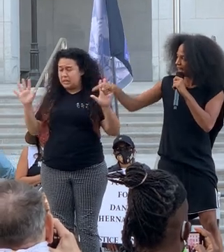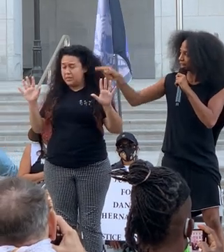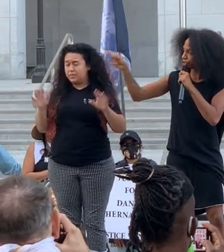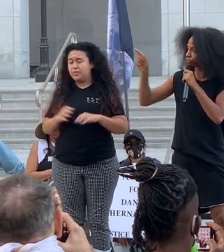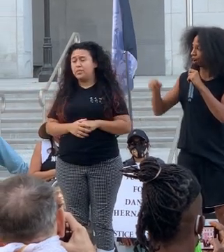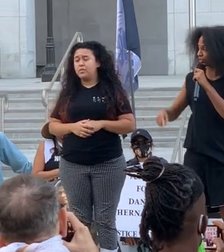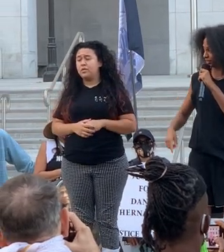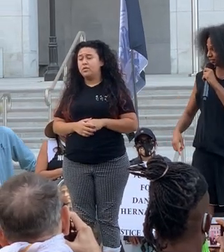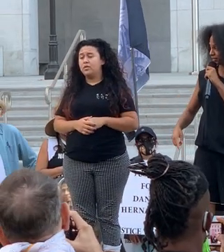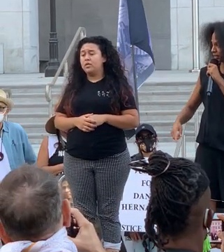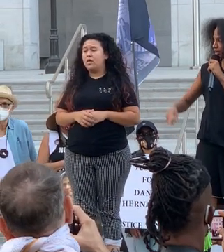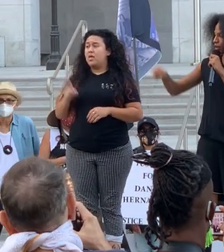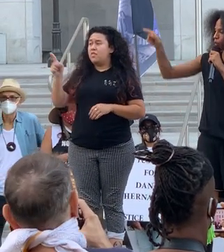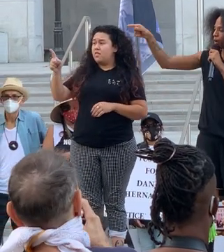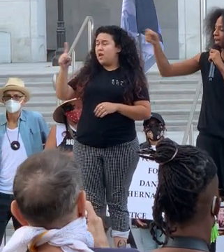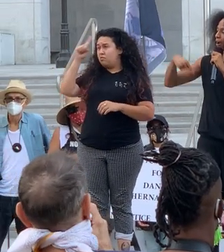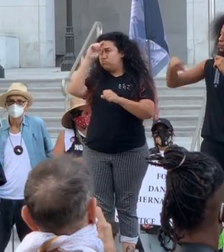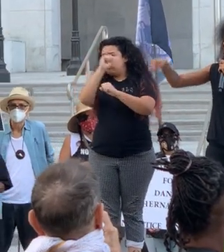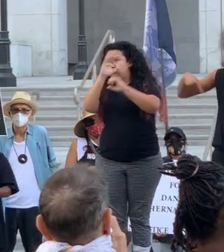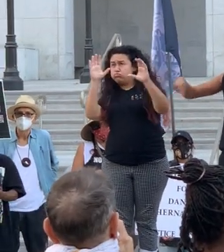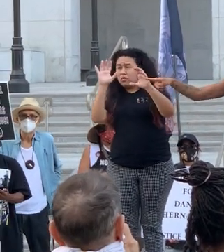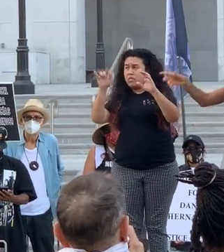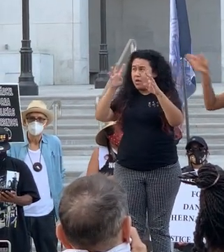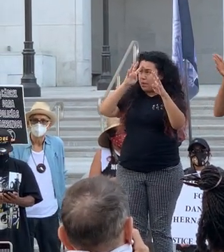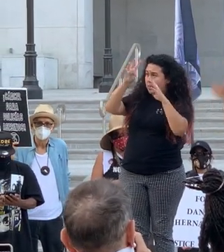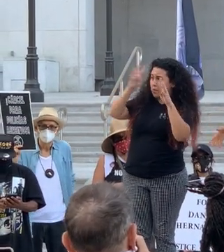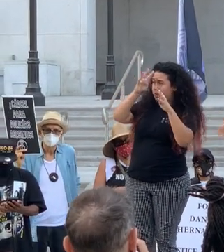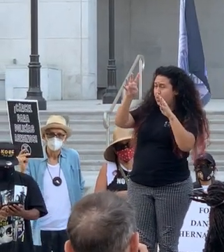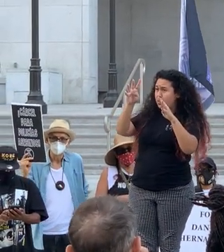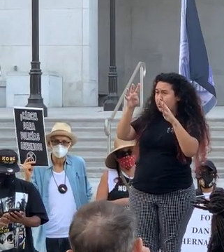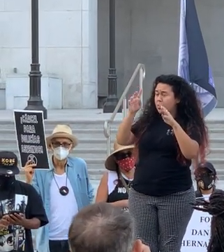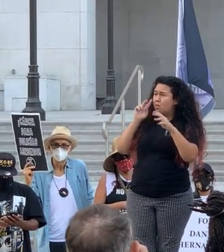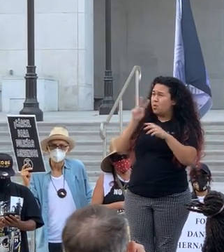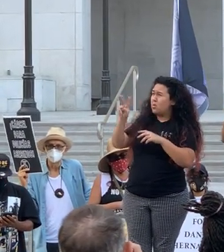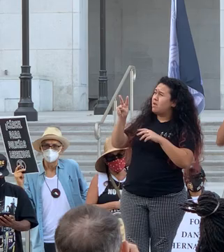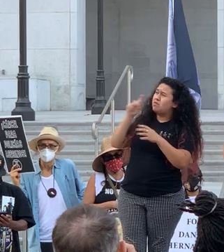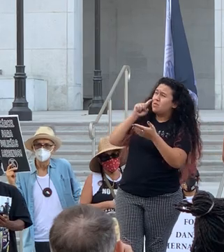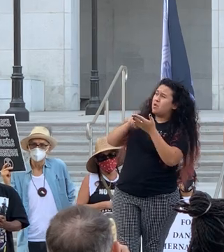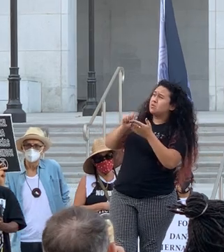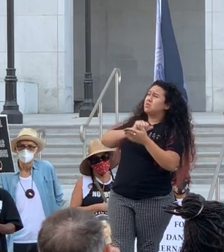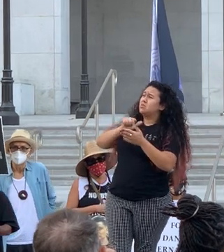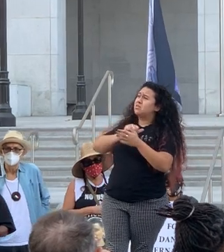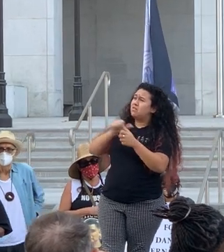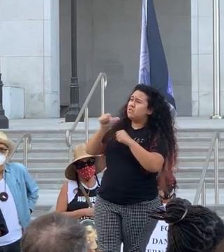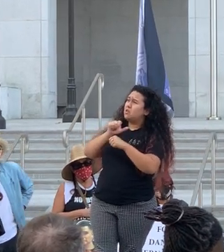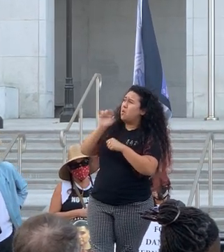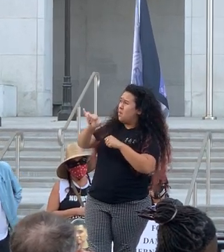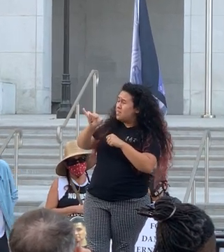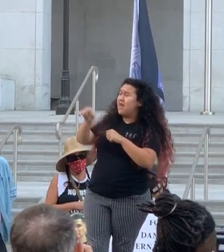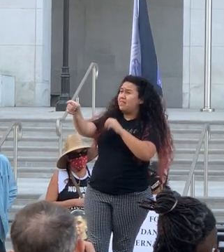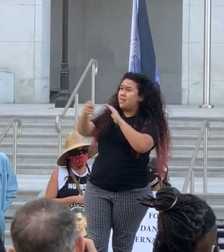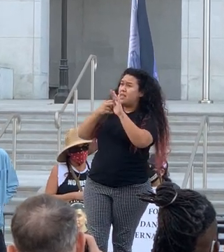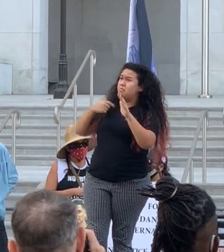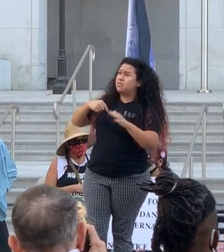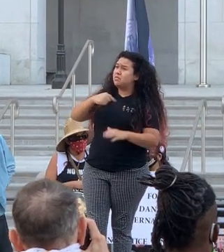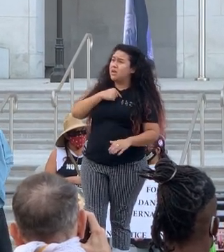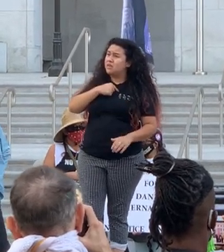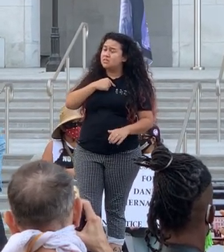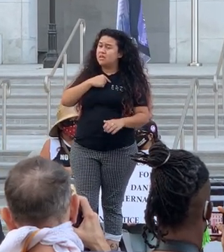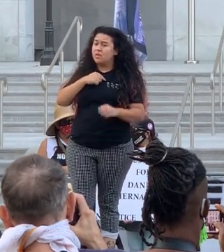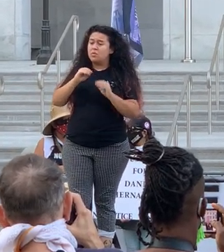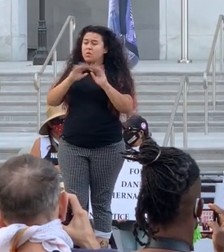that in that construction, we have to look at ourselves and each other and be really clear about what we mean when we say defund the